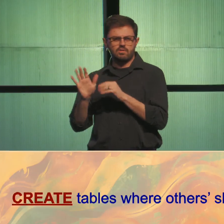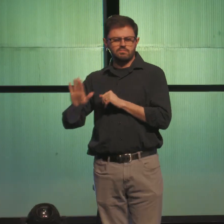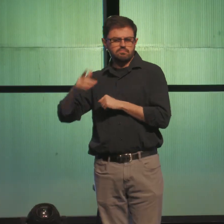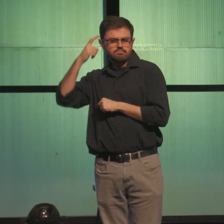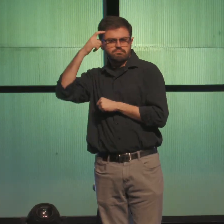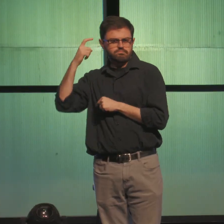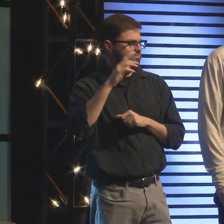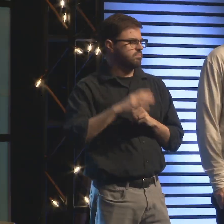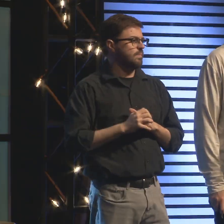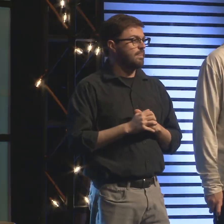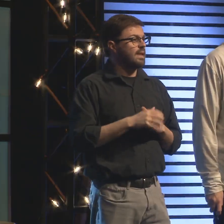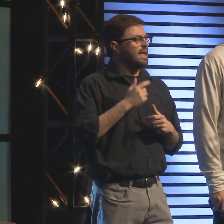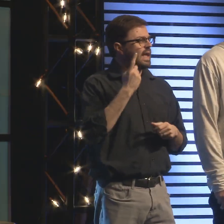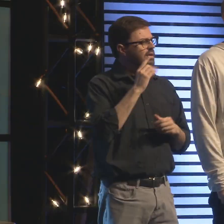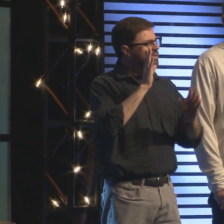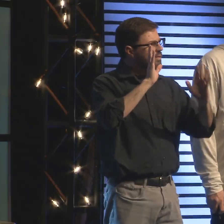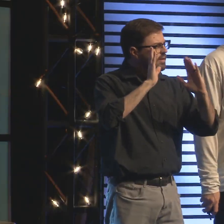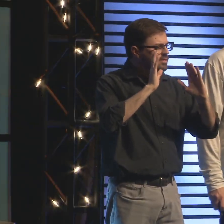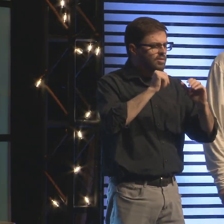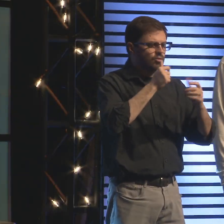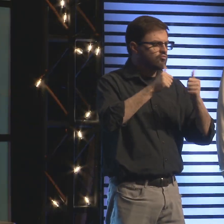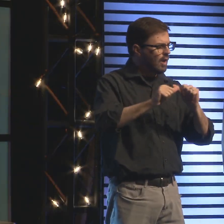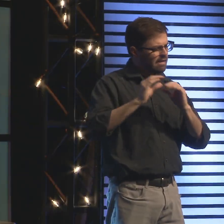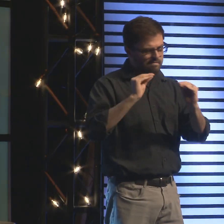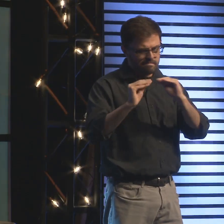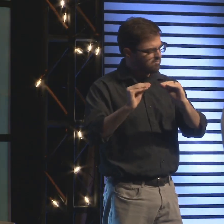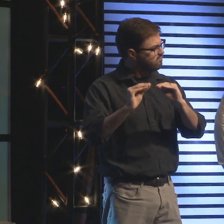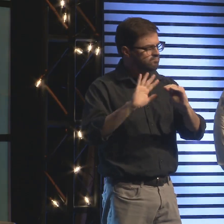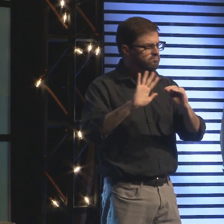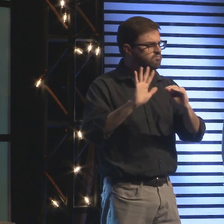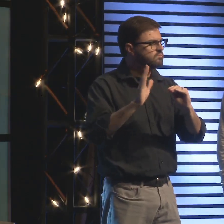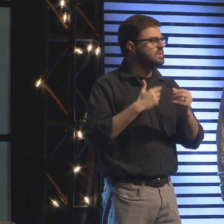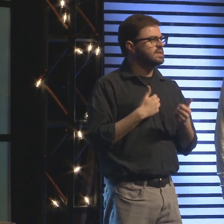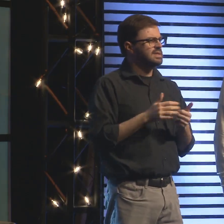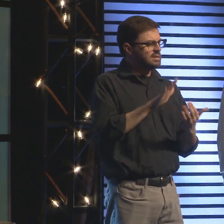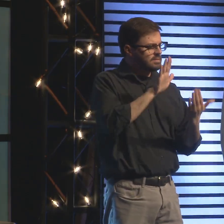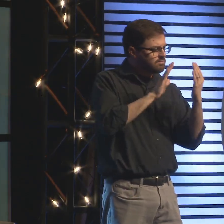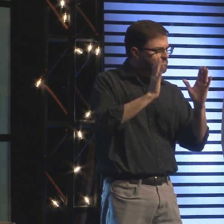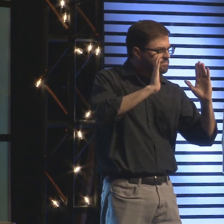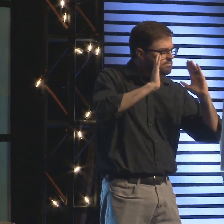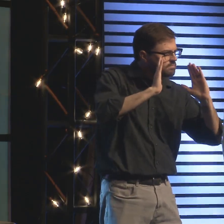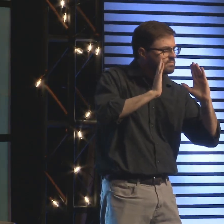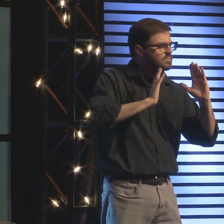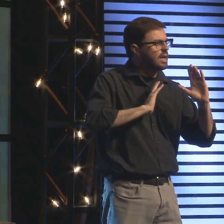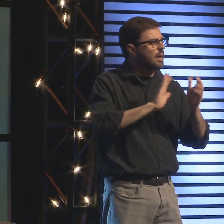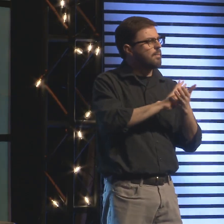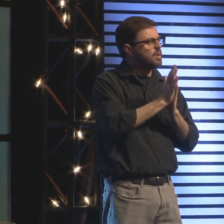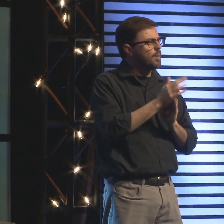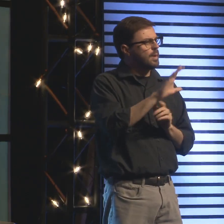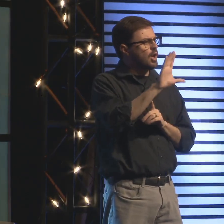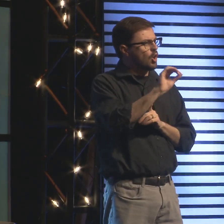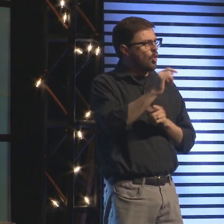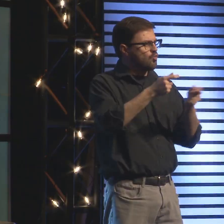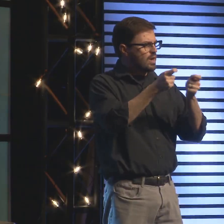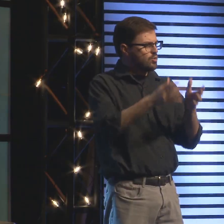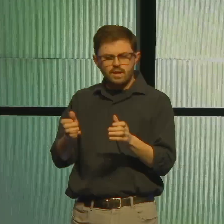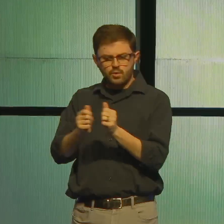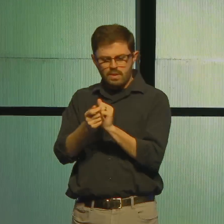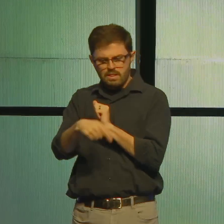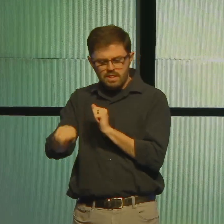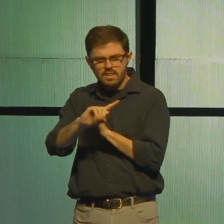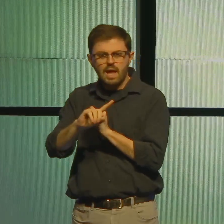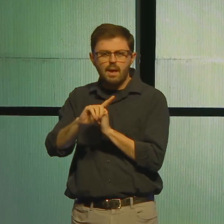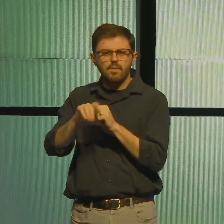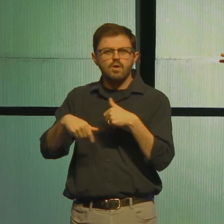listen without fixing. Stay present in people's pain. Be a co-regulator with them in their nervous system. Be a presence